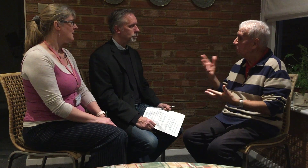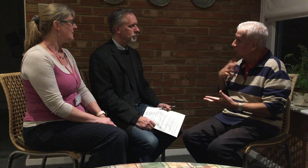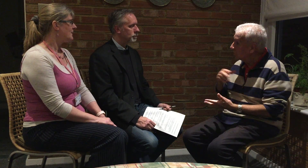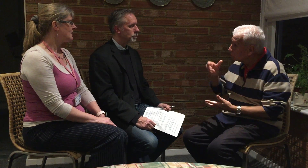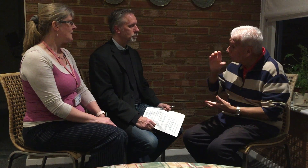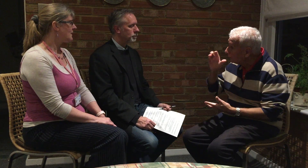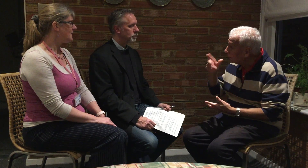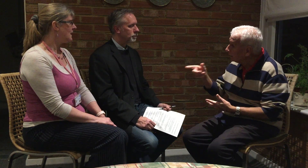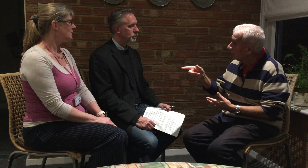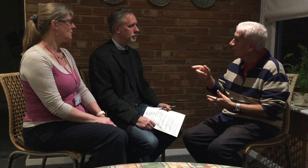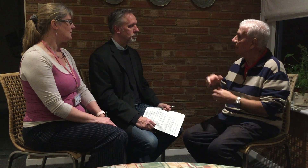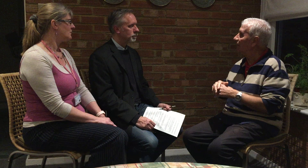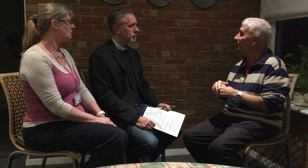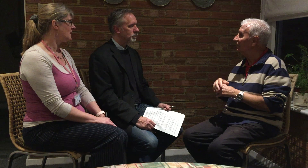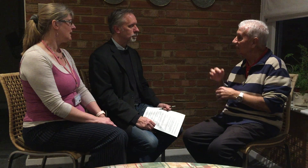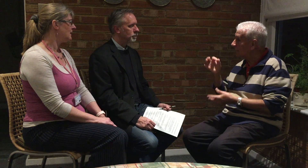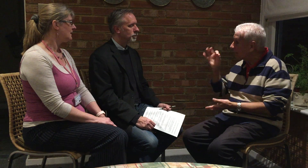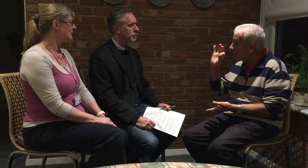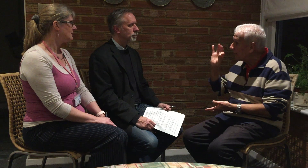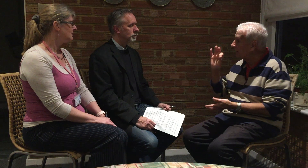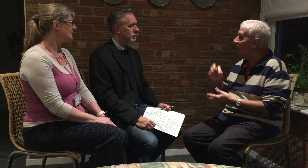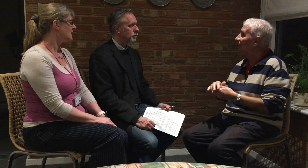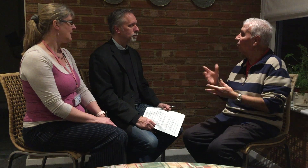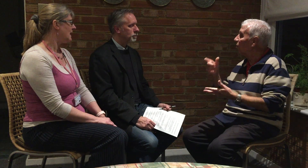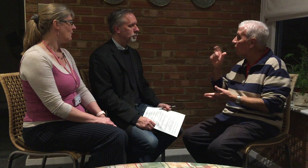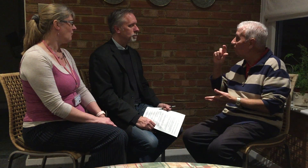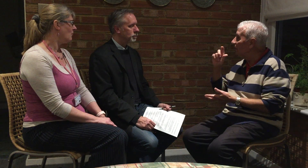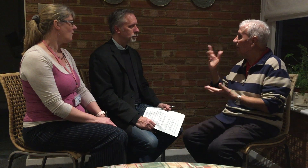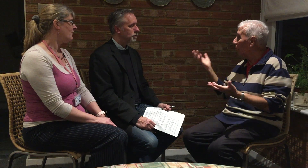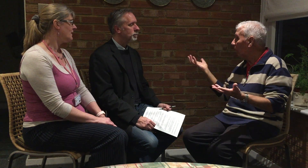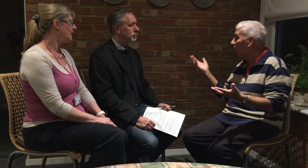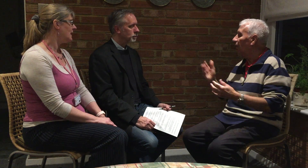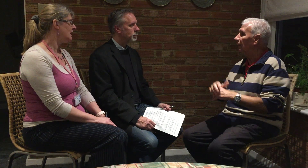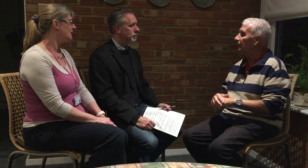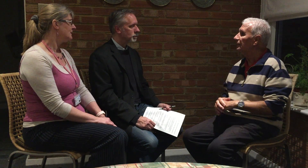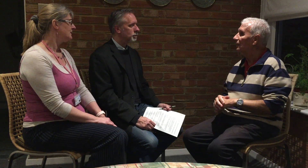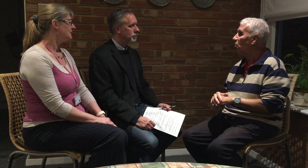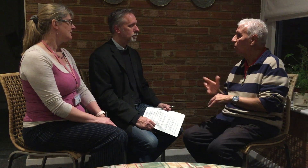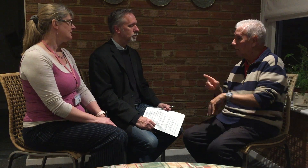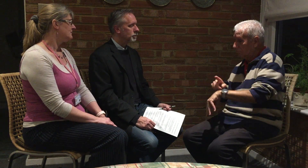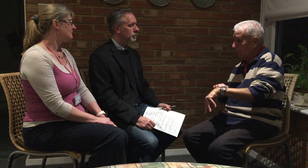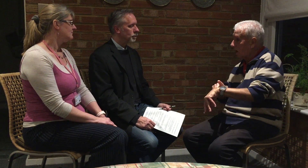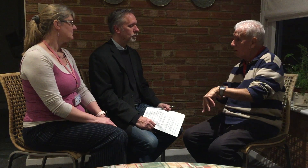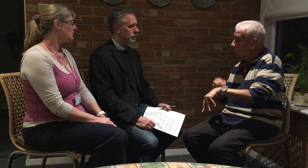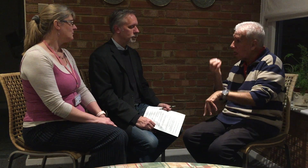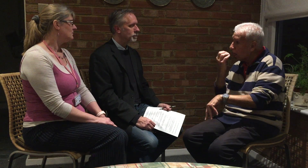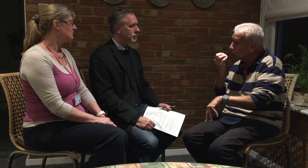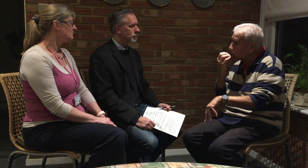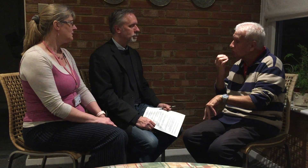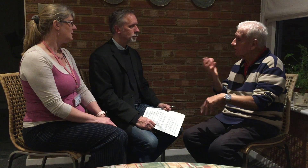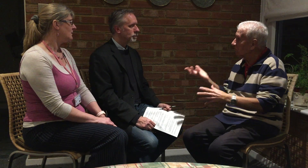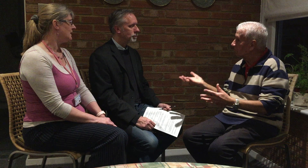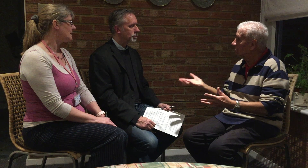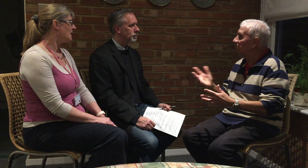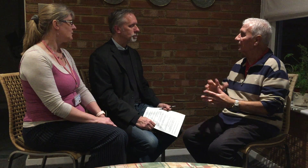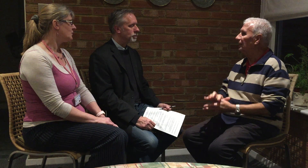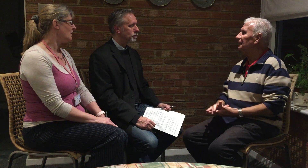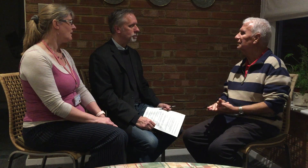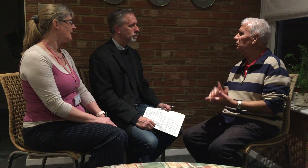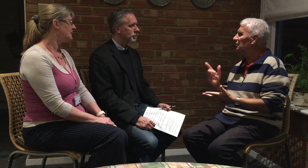Maybe if there's another thing, do you want a drink? Tea or coffee? Or, you know, it's